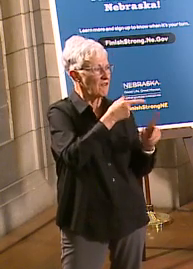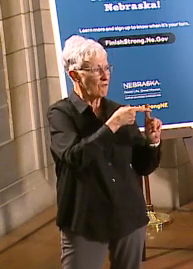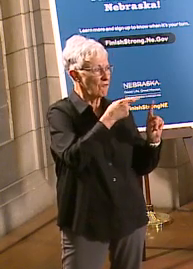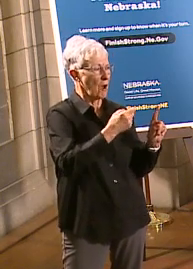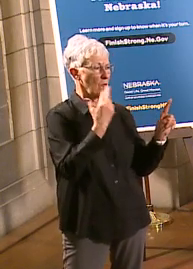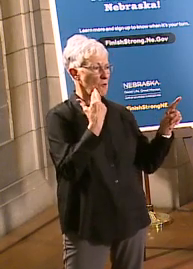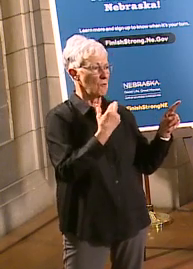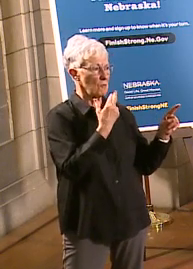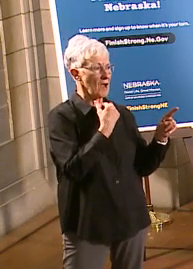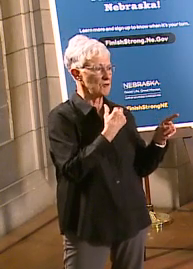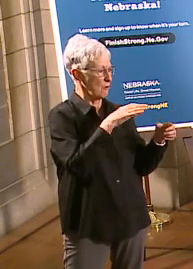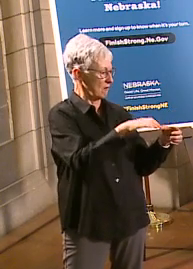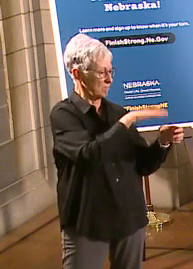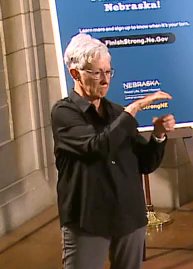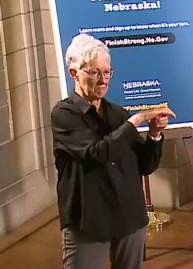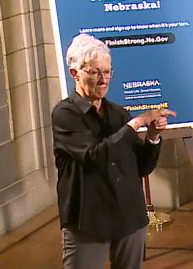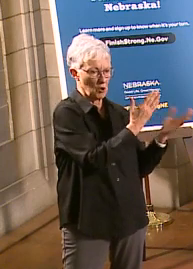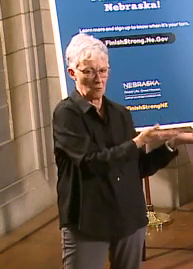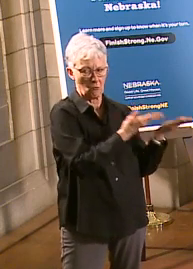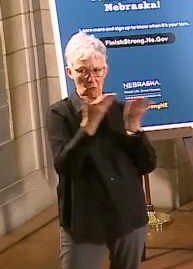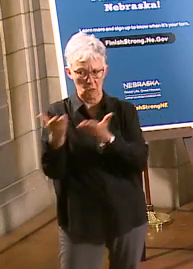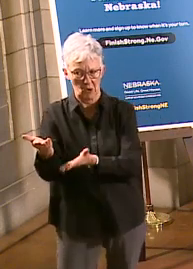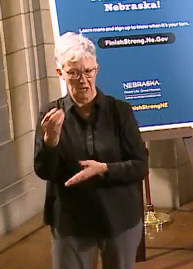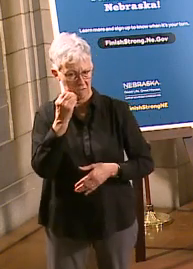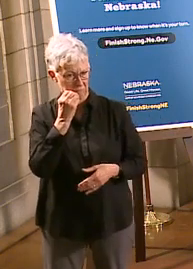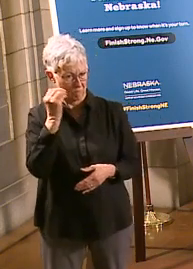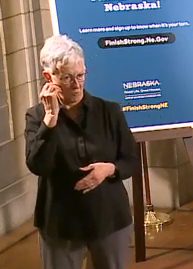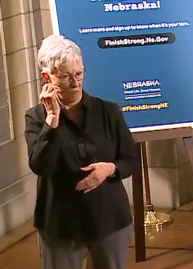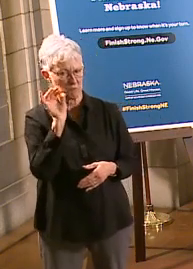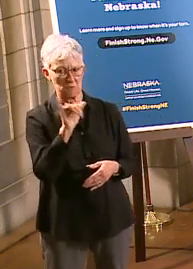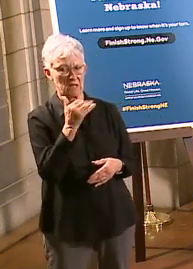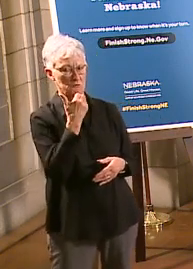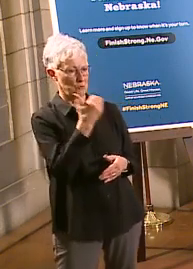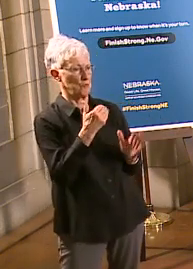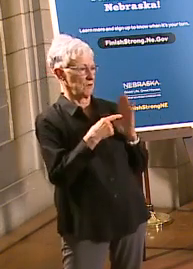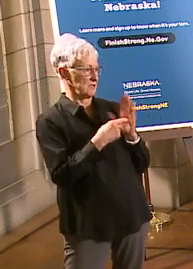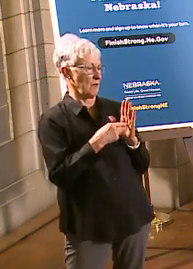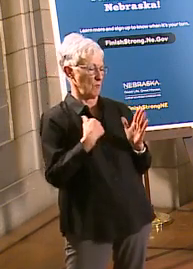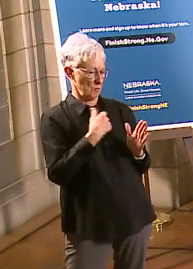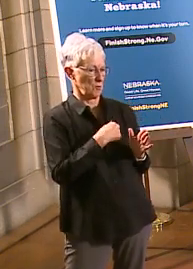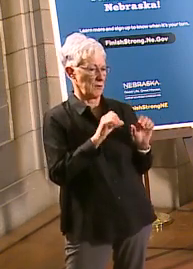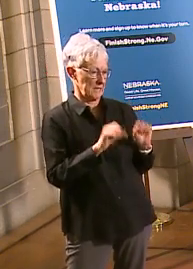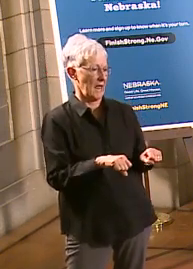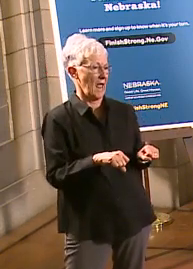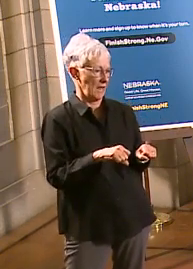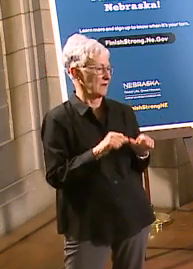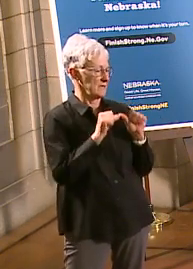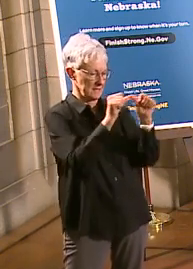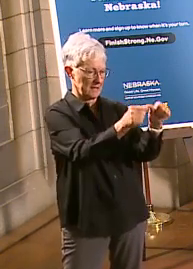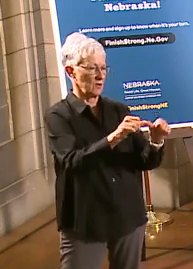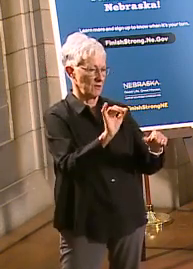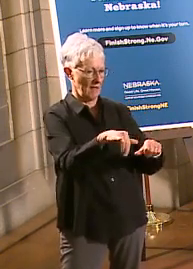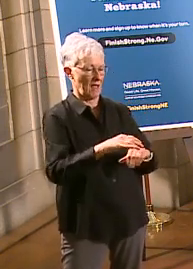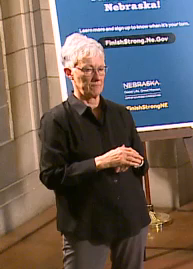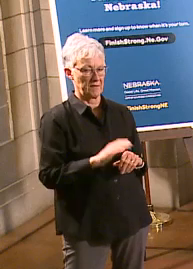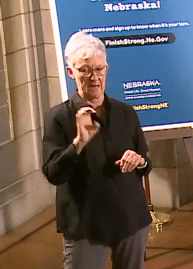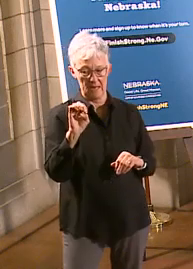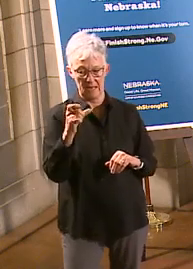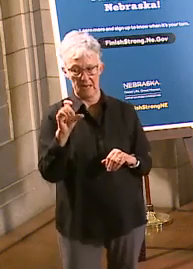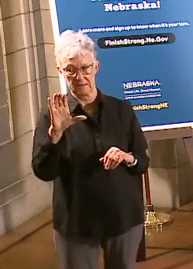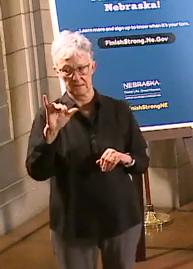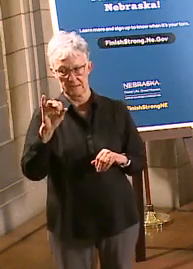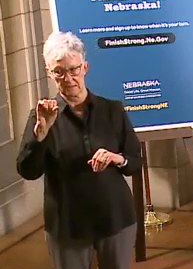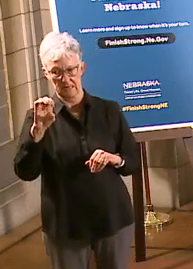tape. This is an example of one where we can do this in a safe way. And then, of course, with regard to the excise tax, I'm all in